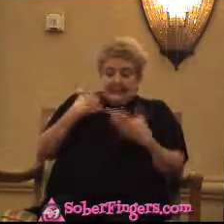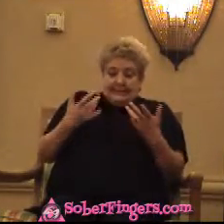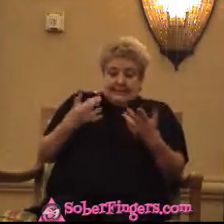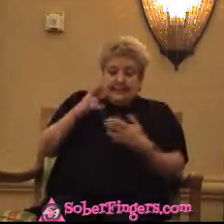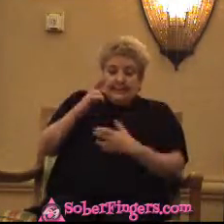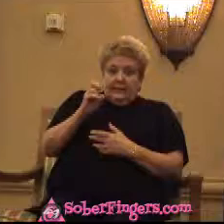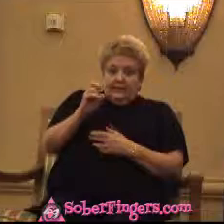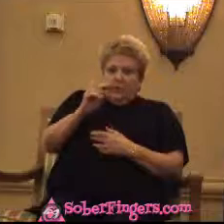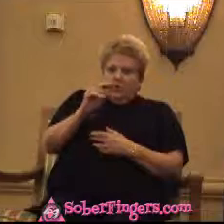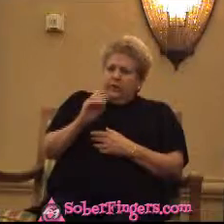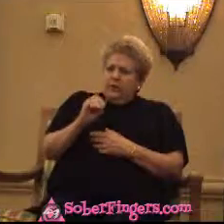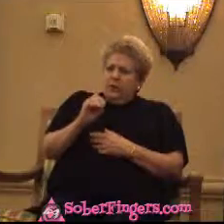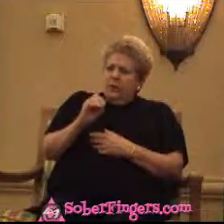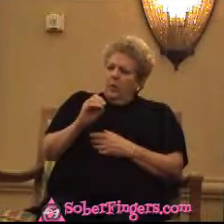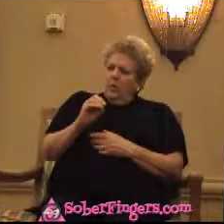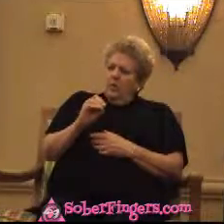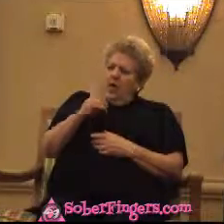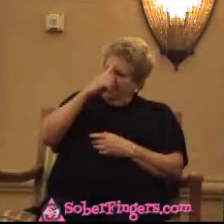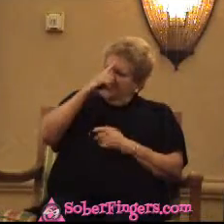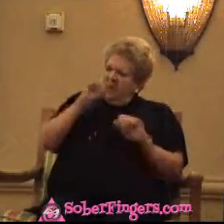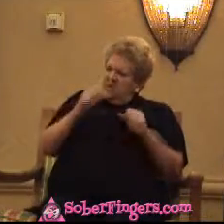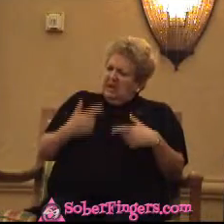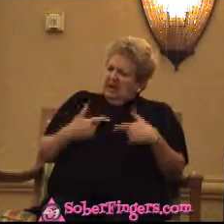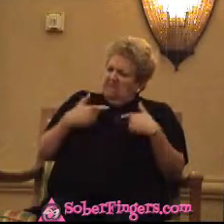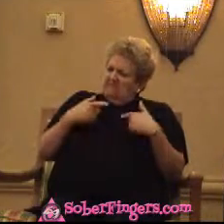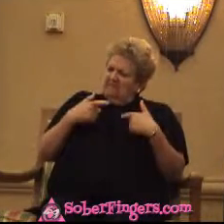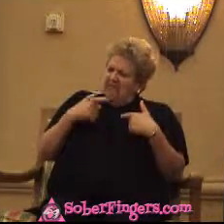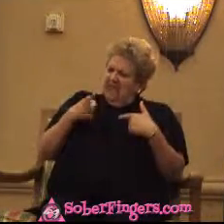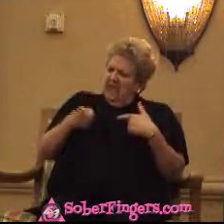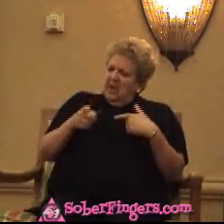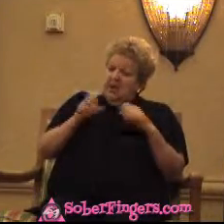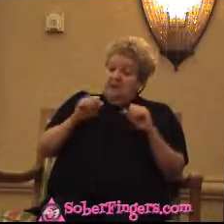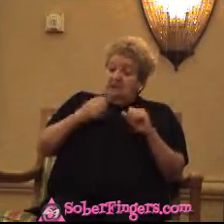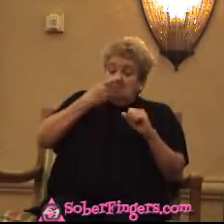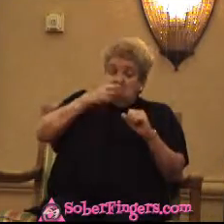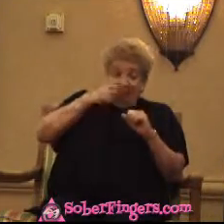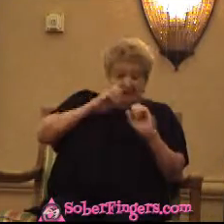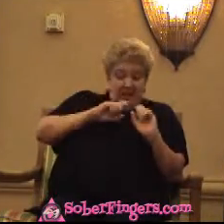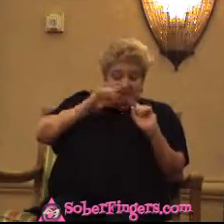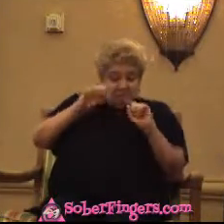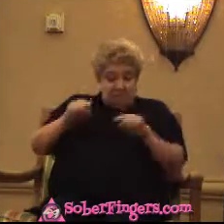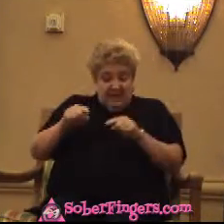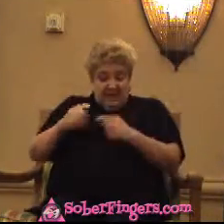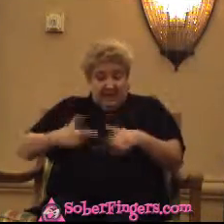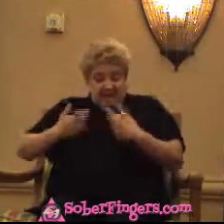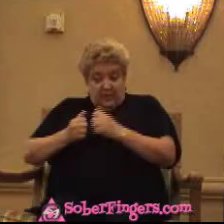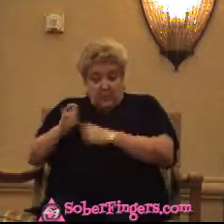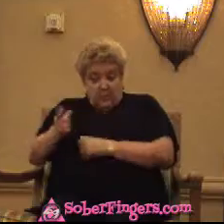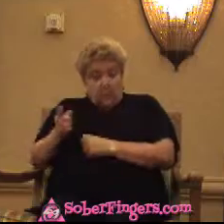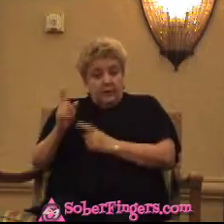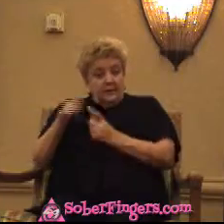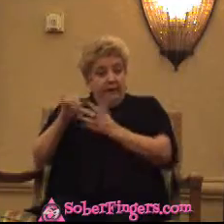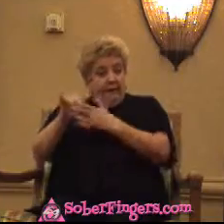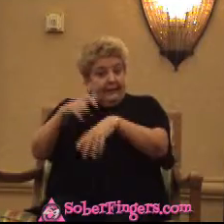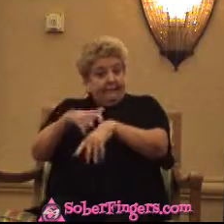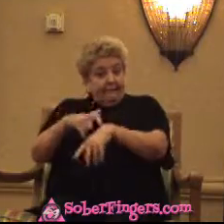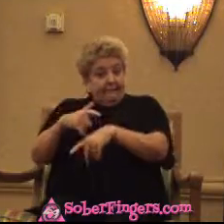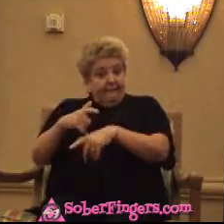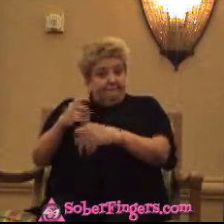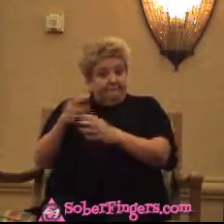been a town I think I can live in. Can I come and stay with you until I get something going? And the reason I called her, I didn't have any other choice. I didn't know who else